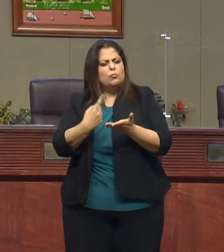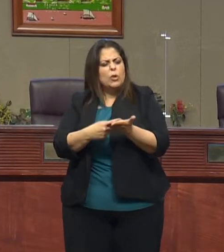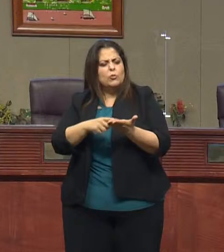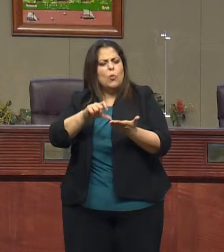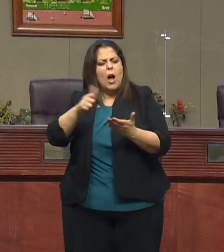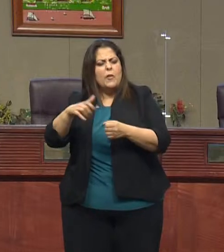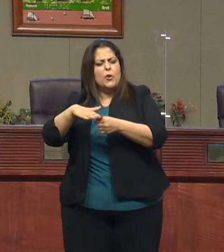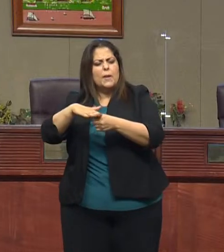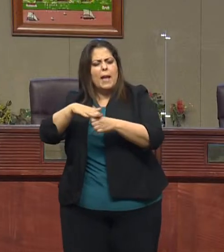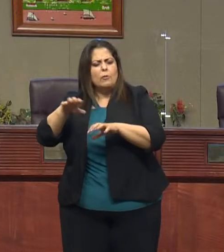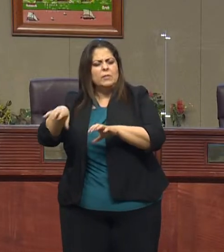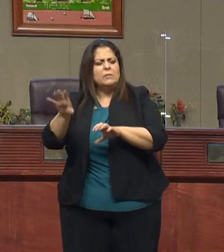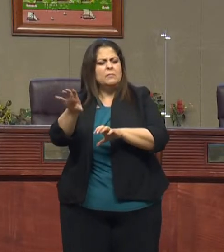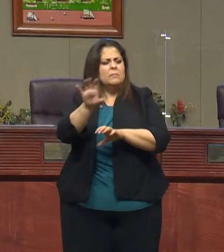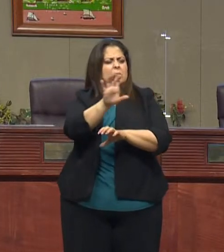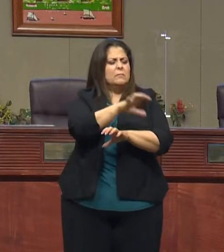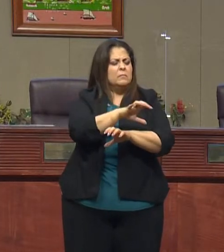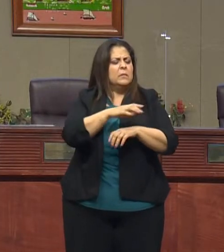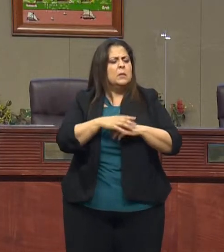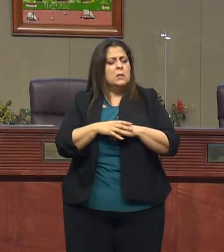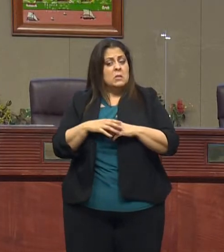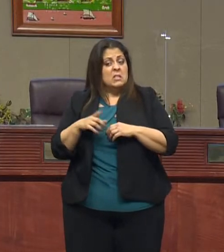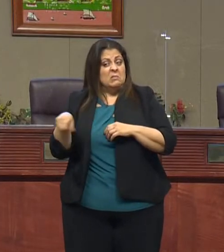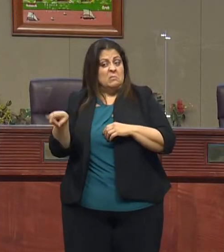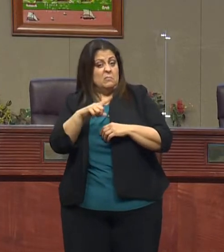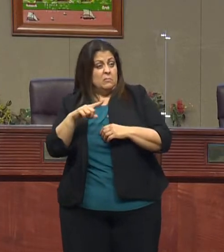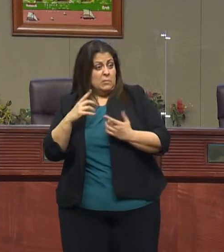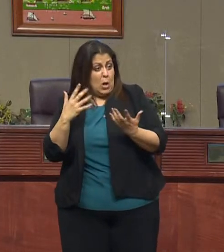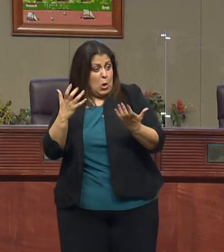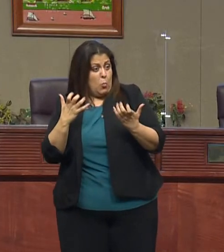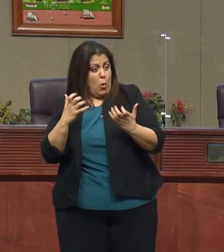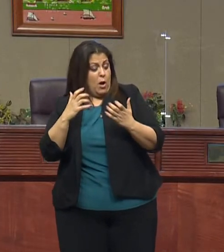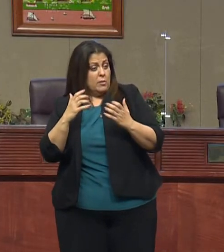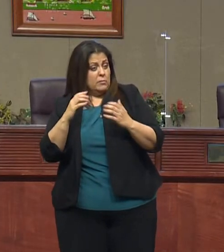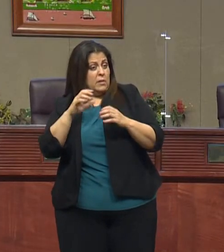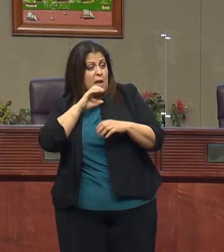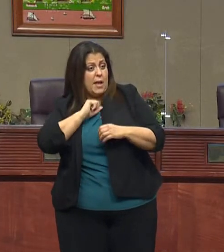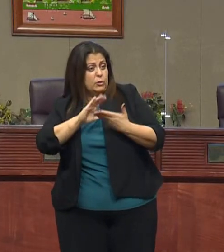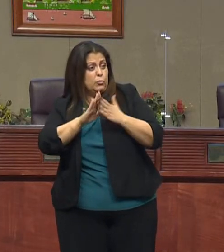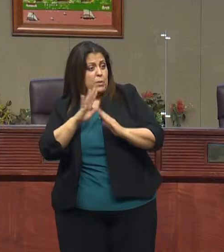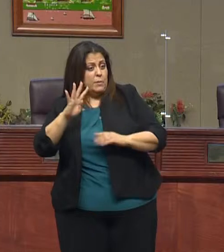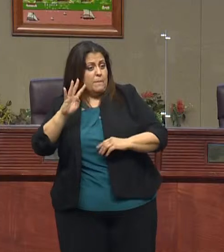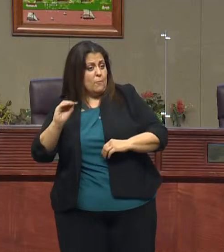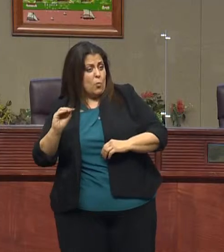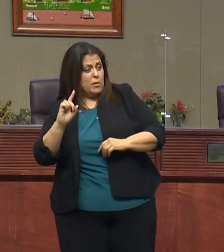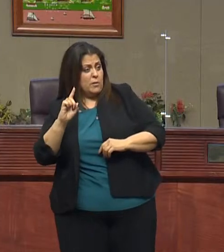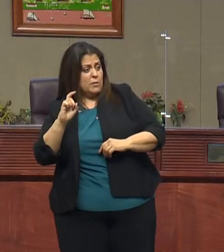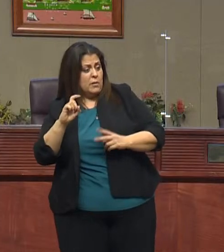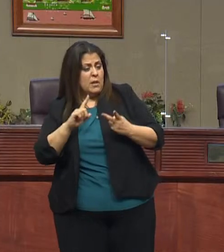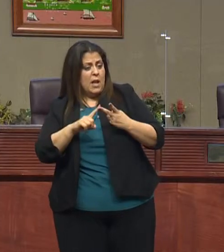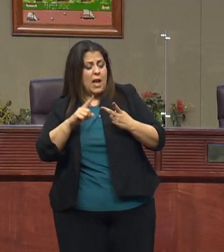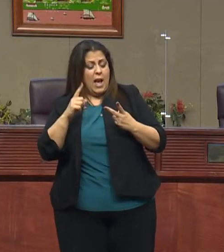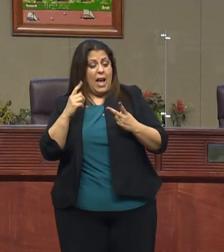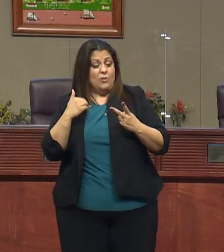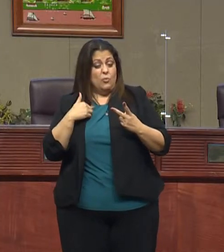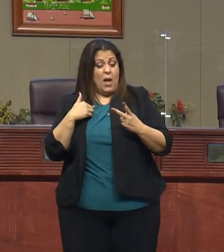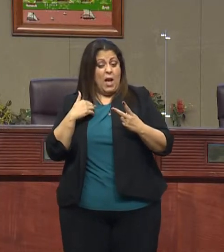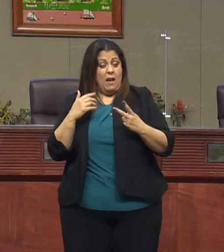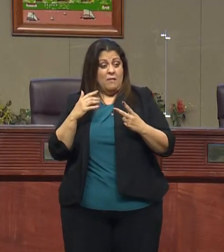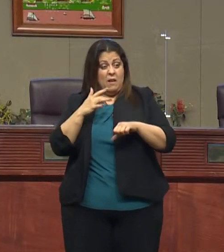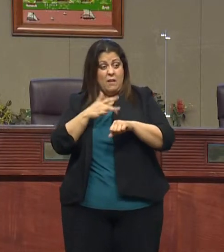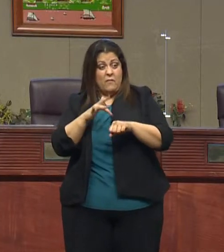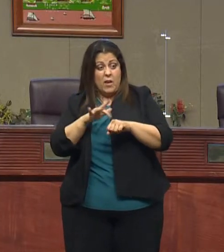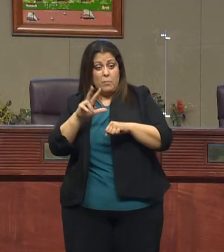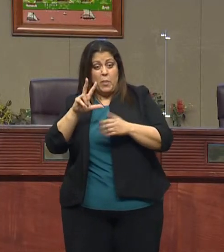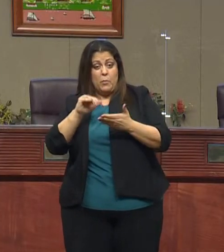them seem like they may also go to 40? And I'm curious if, is there room to do more than 3,000 people now,